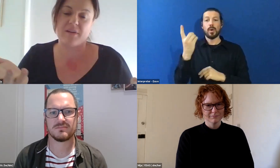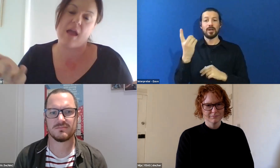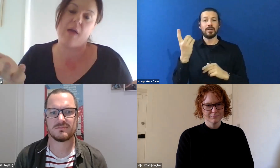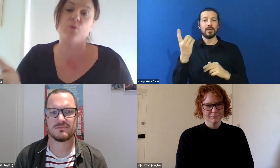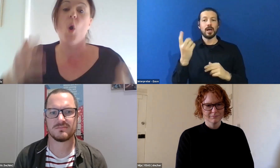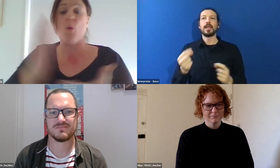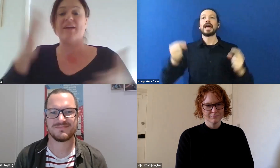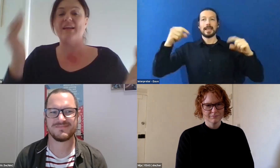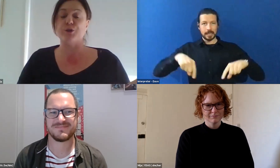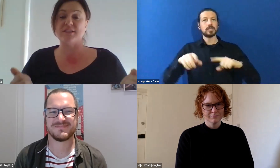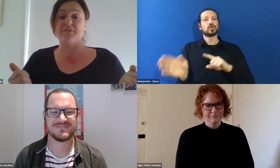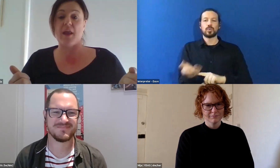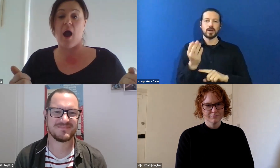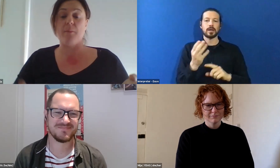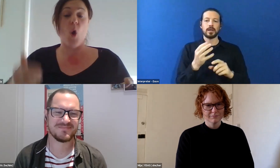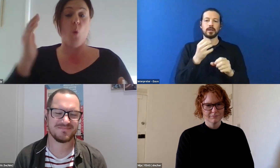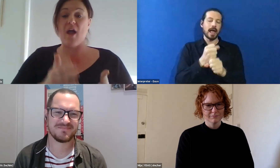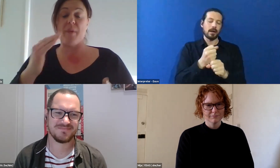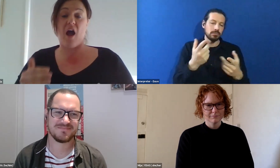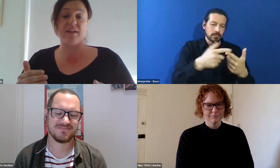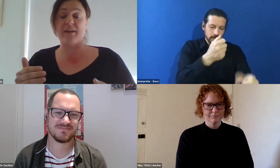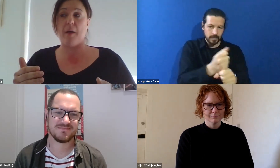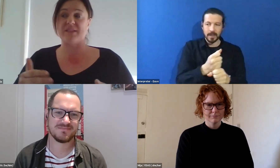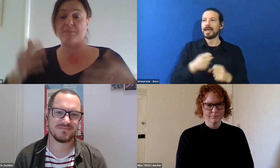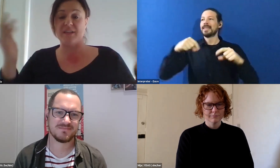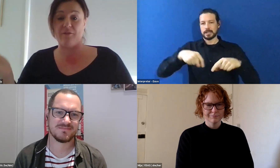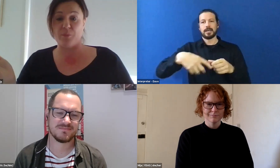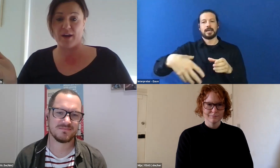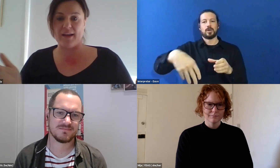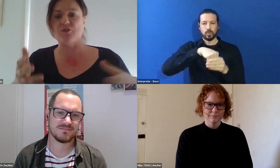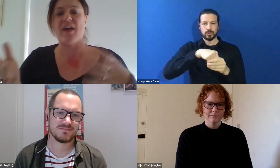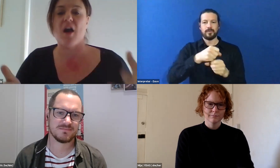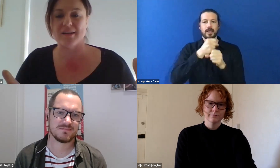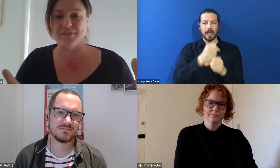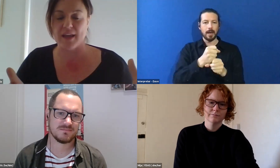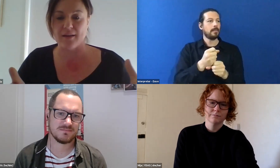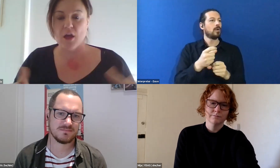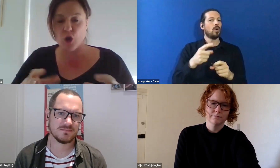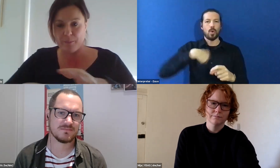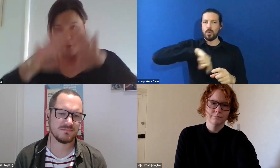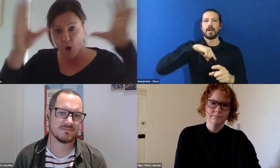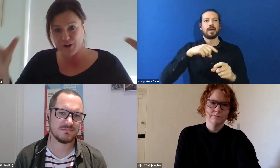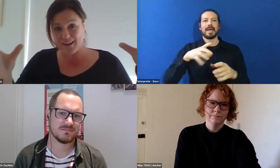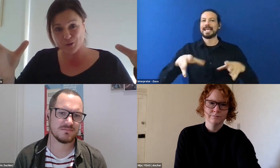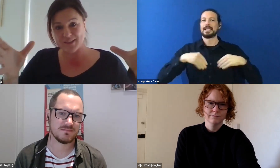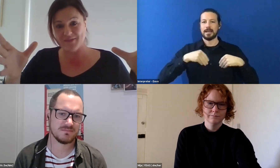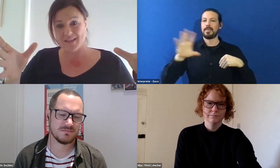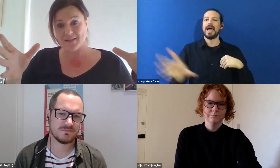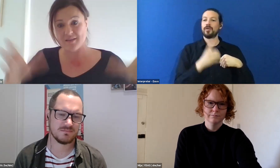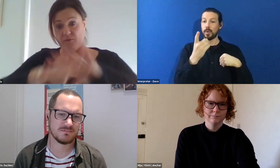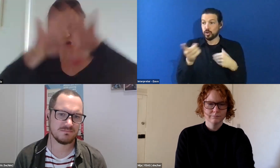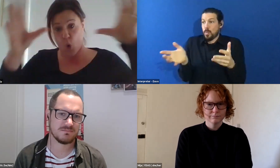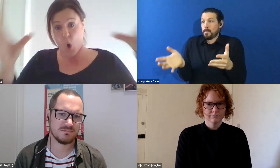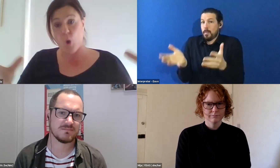club example, we're an inclusive club, we're about it, accepting everybody, you know, that kind of thing. So promote